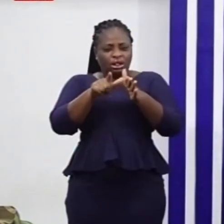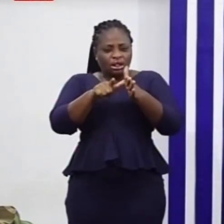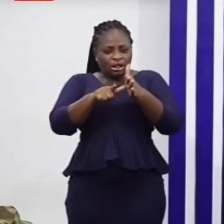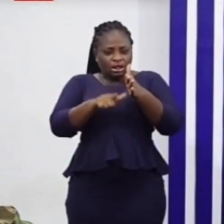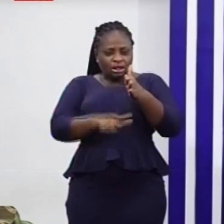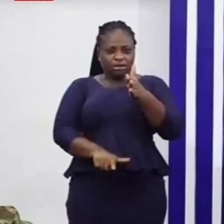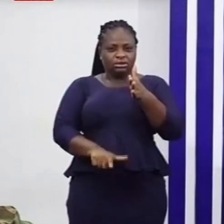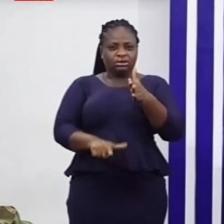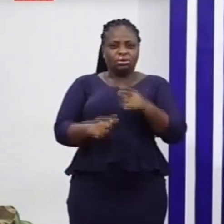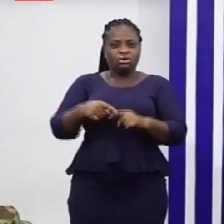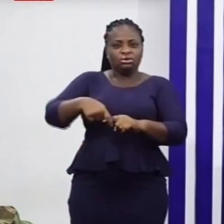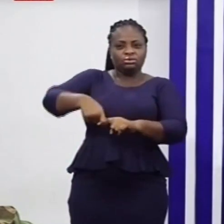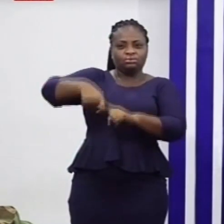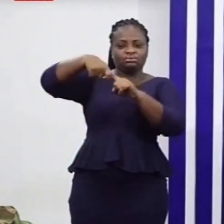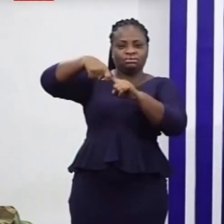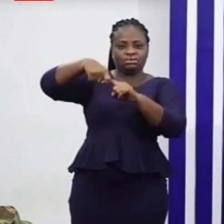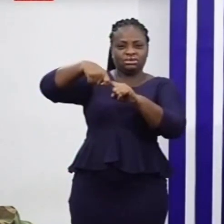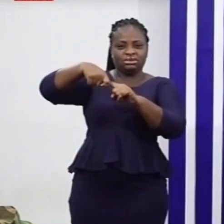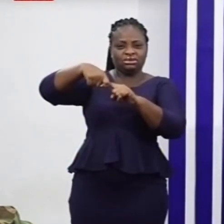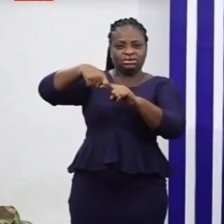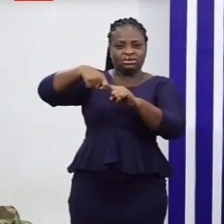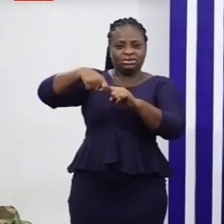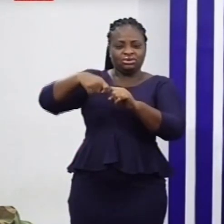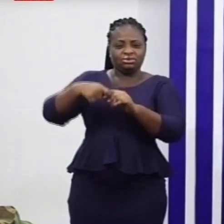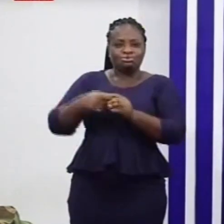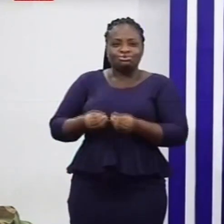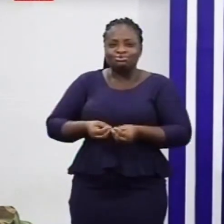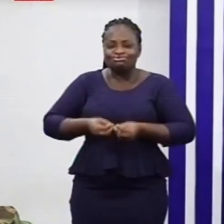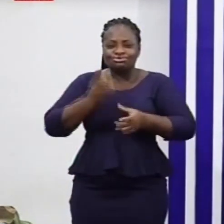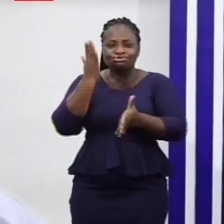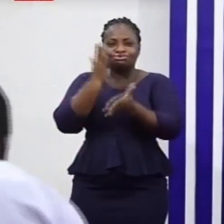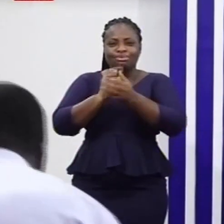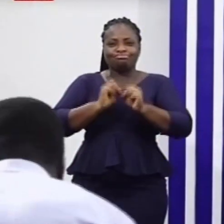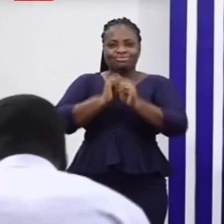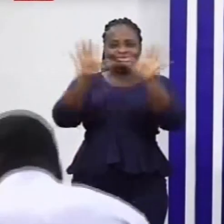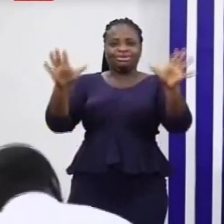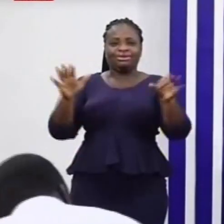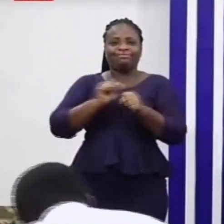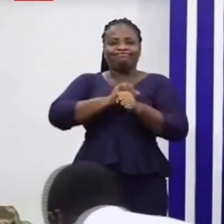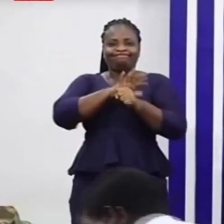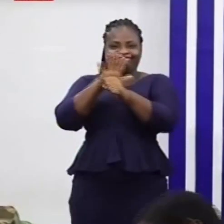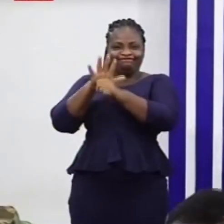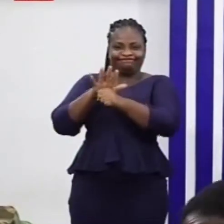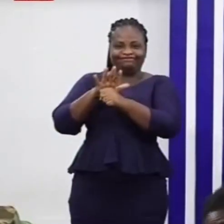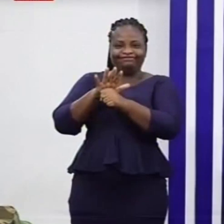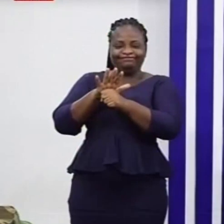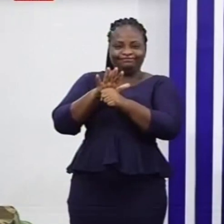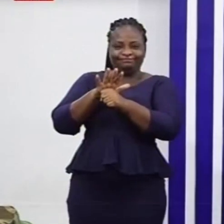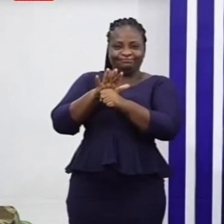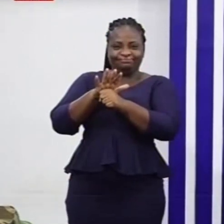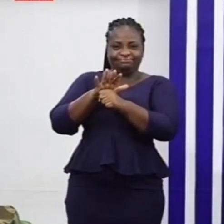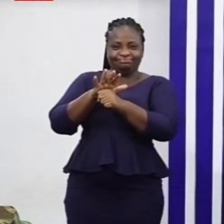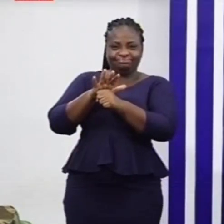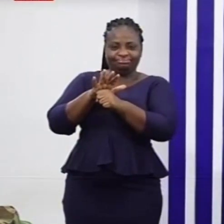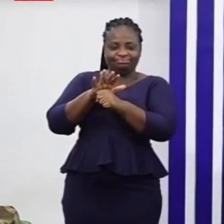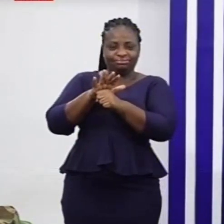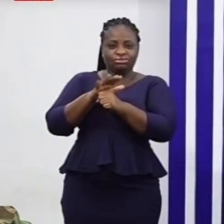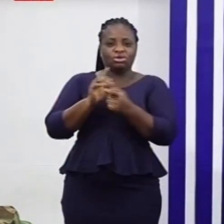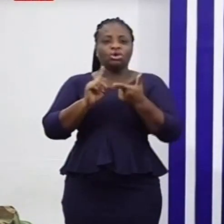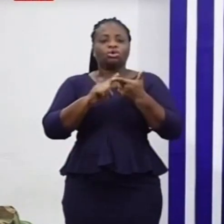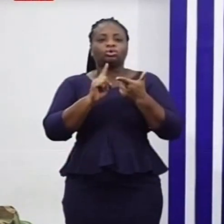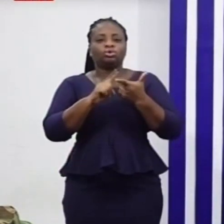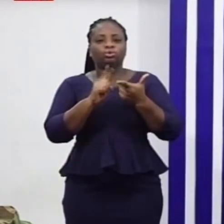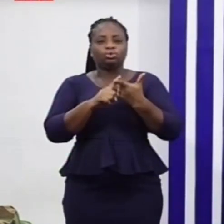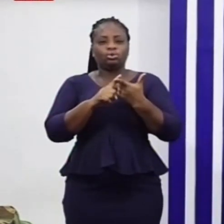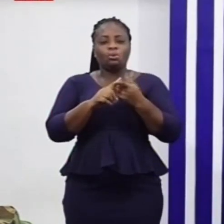to halt a potential community spread. To slow it down or to halt it. Two,